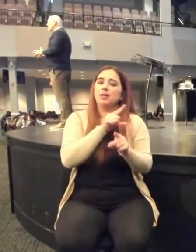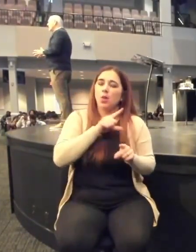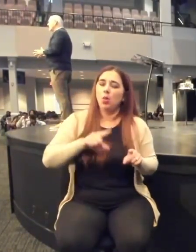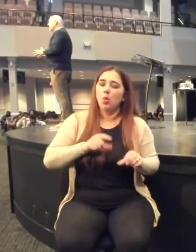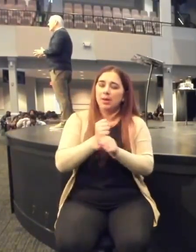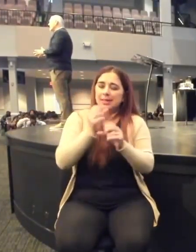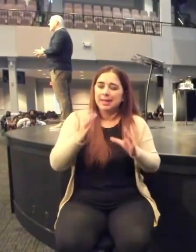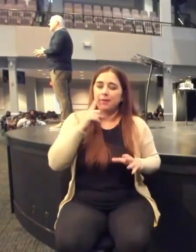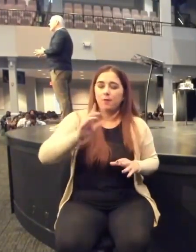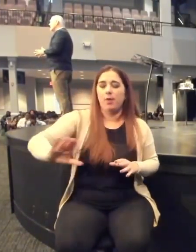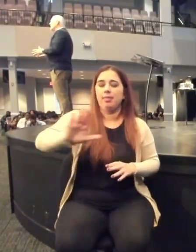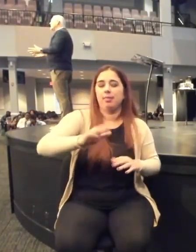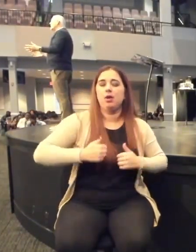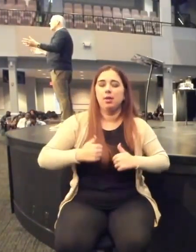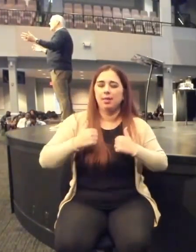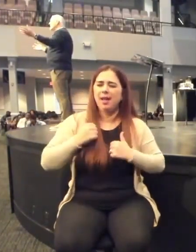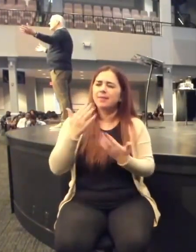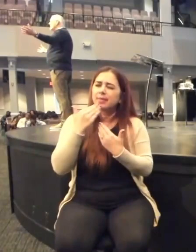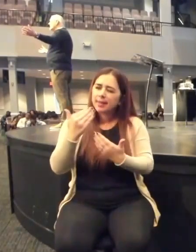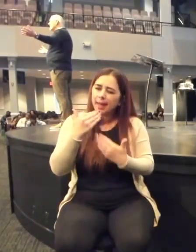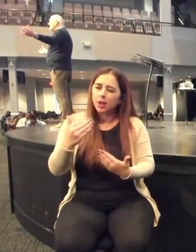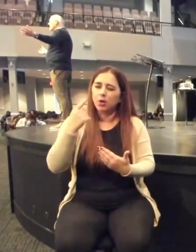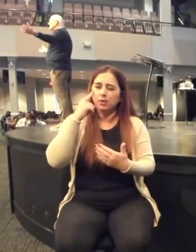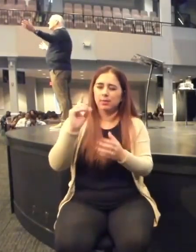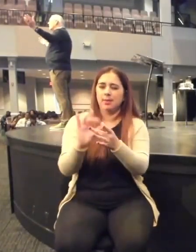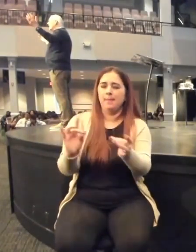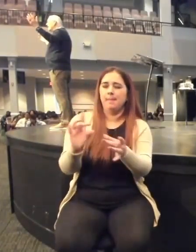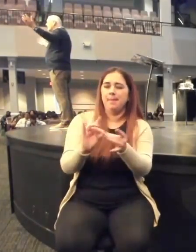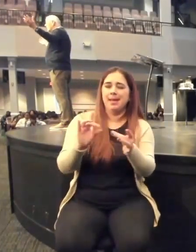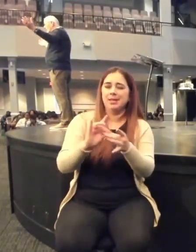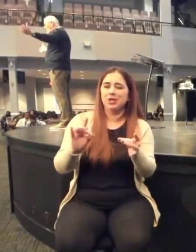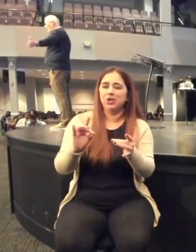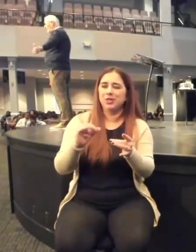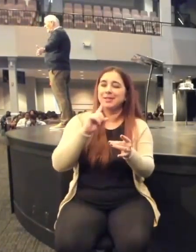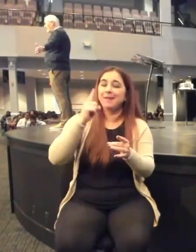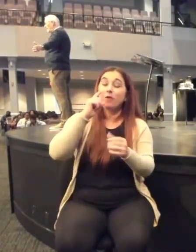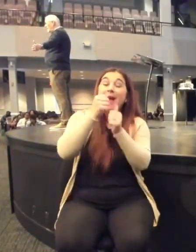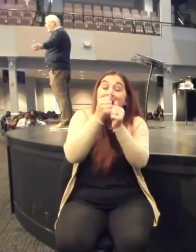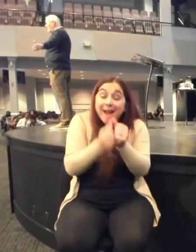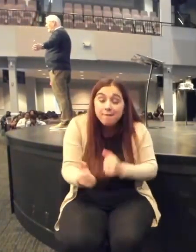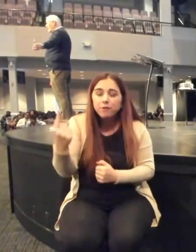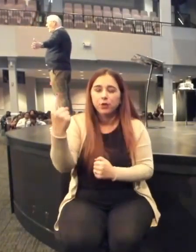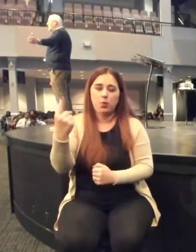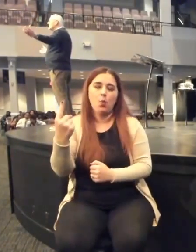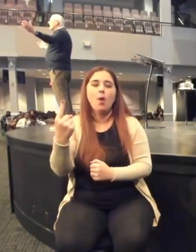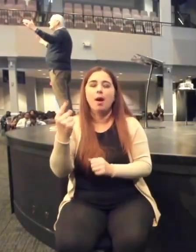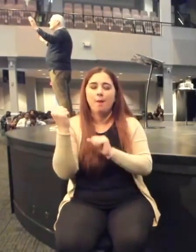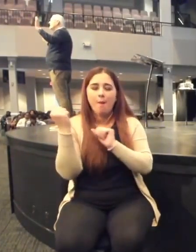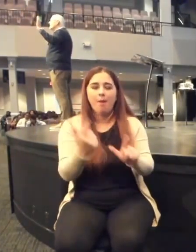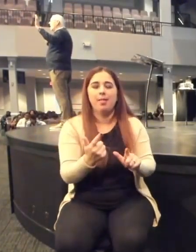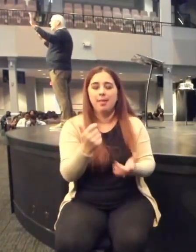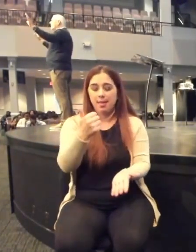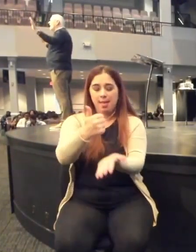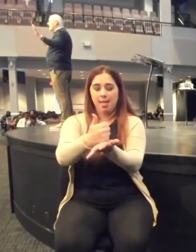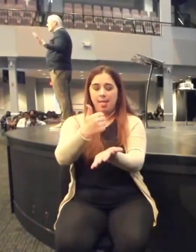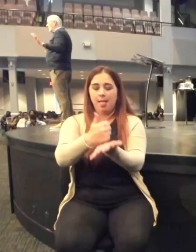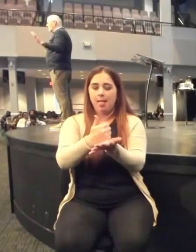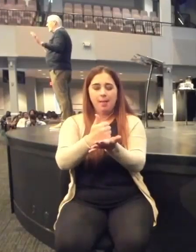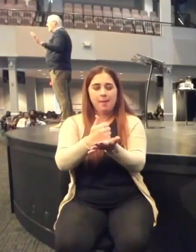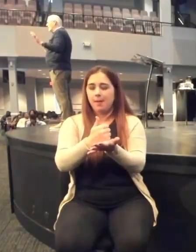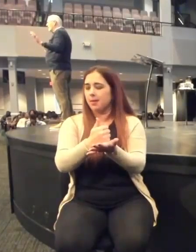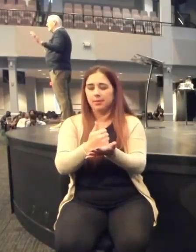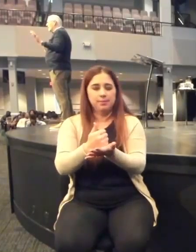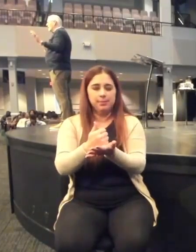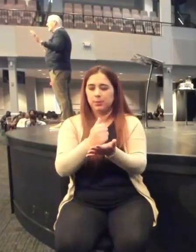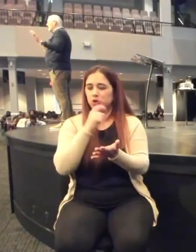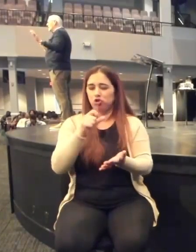their life. Thank you that the message is for everyone. Help us not to disqualify ourselves